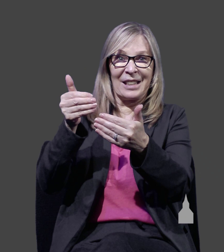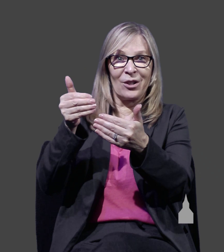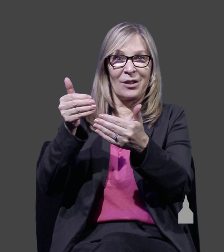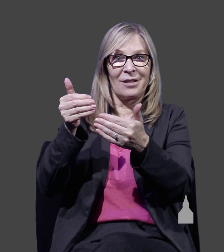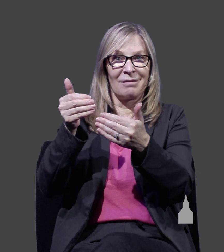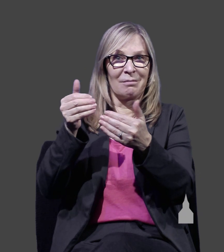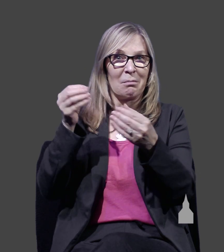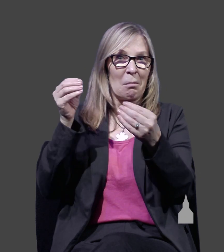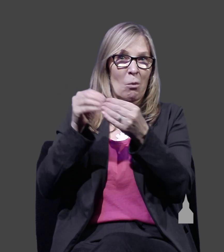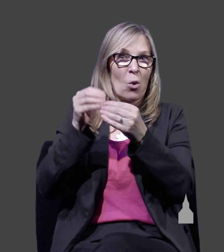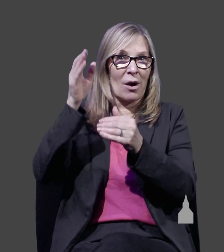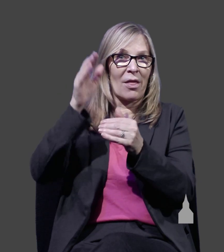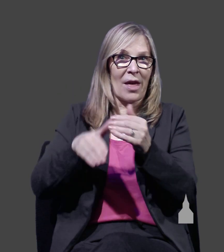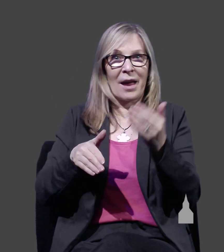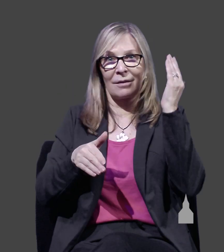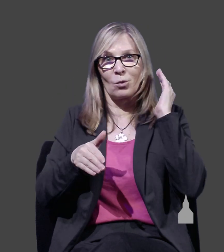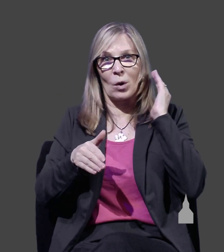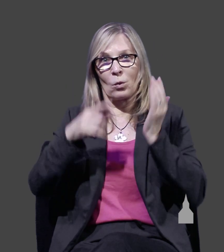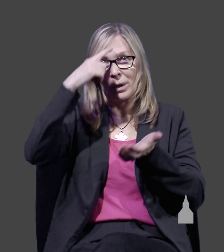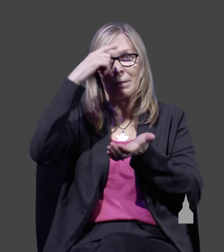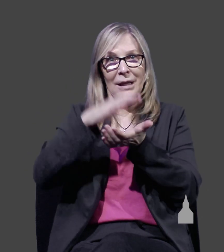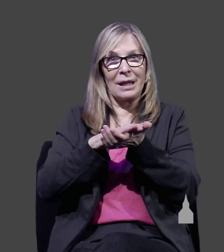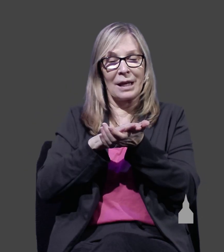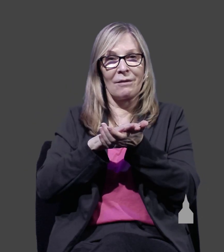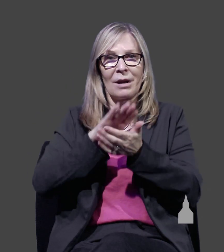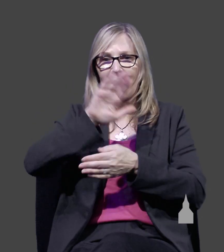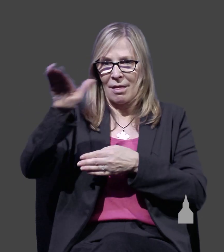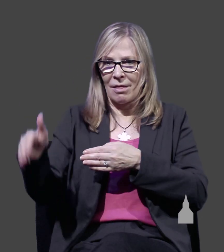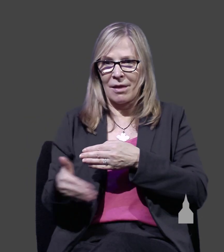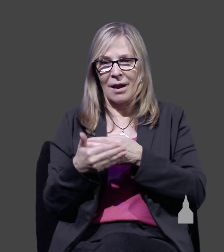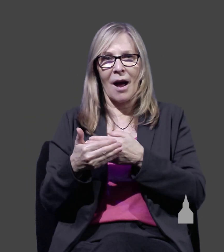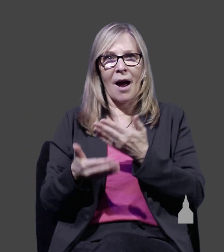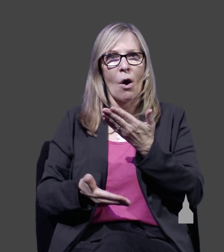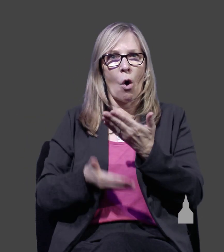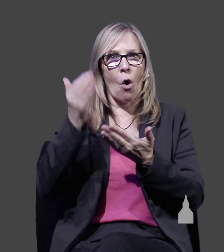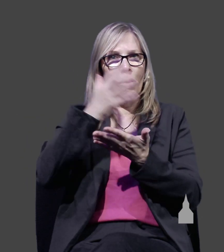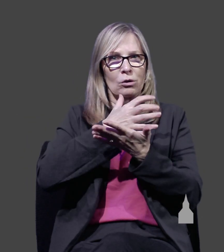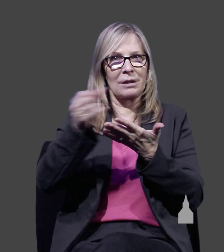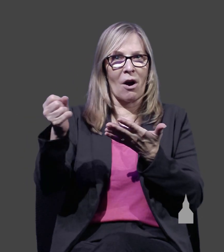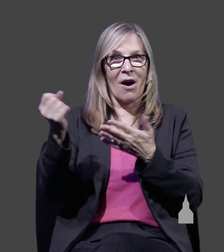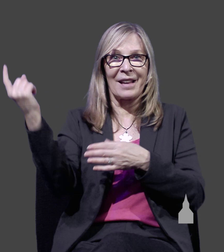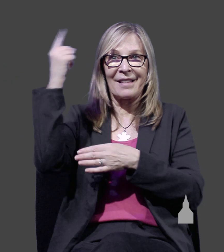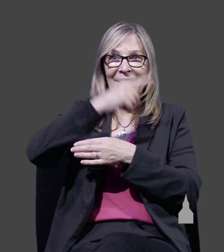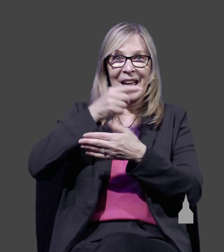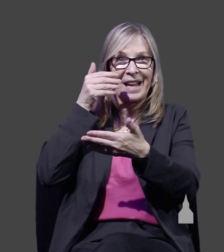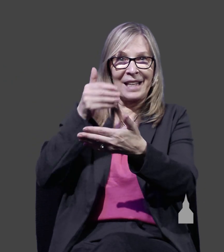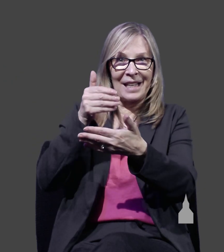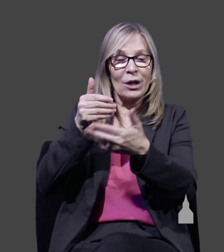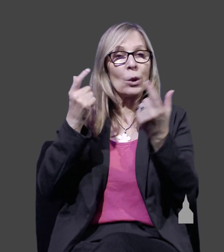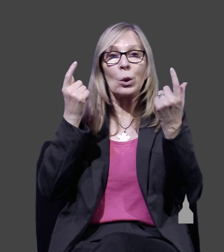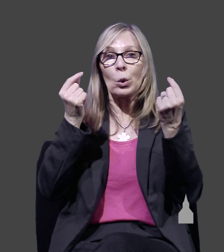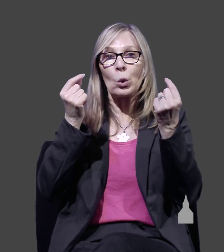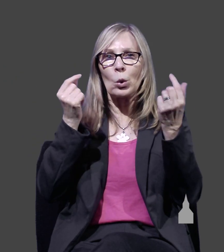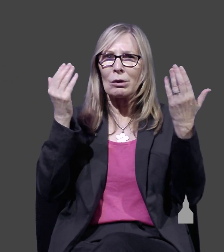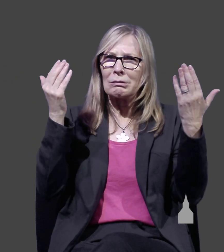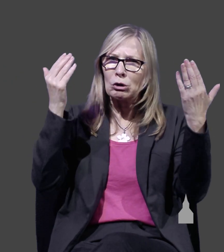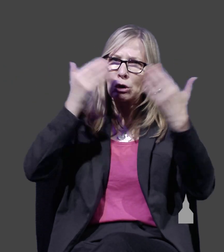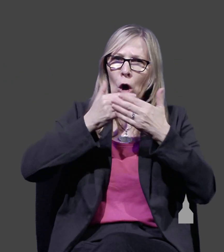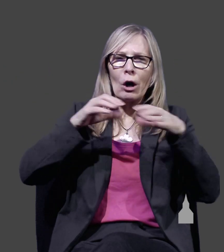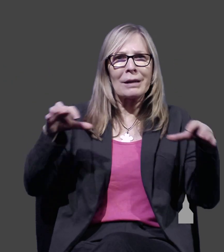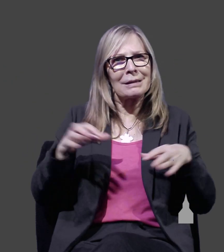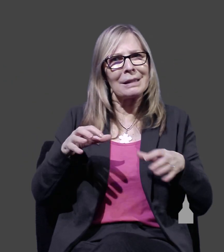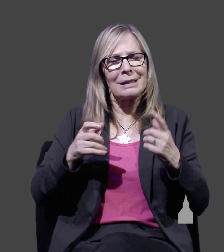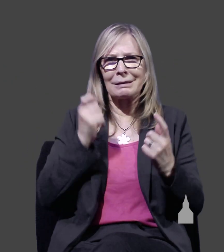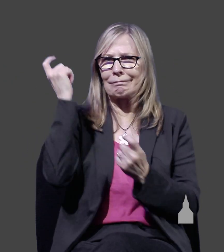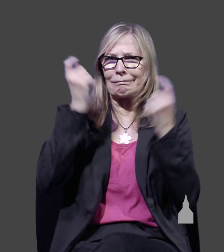when we believed. The night is almost gone and the day is near. Therefore, let us lay aside the deeds of darkness and put on the